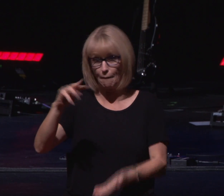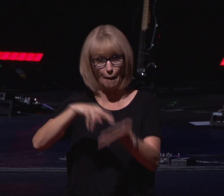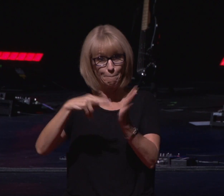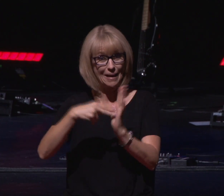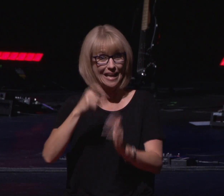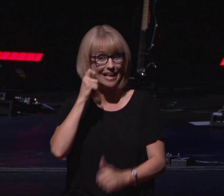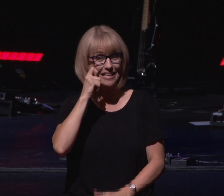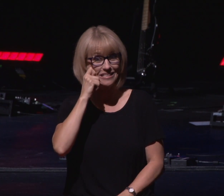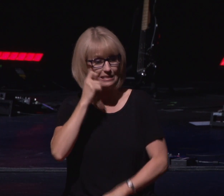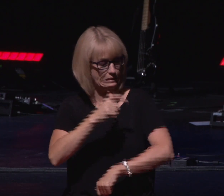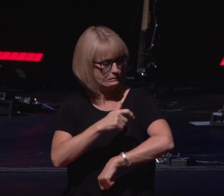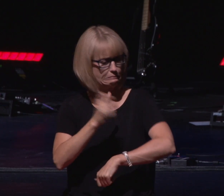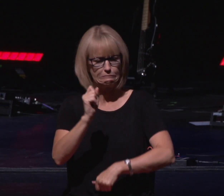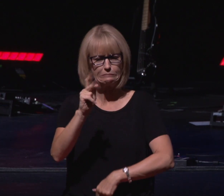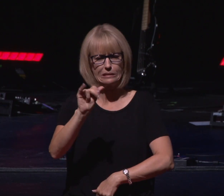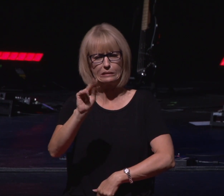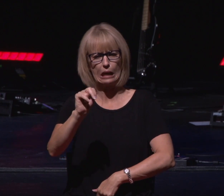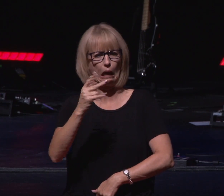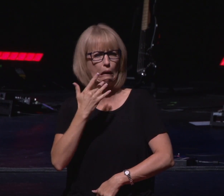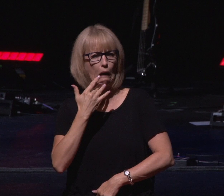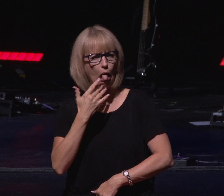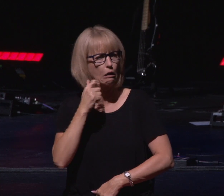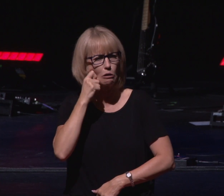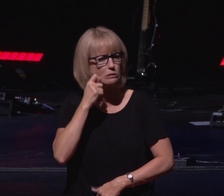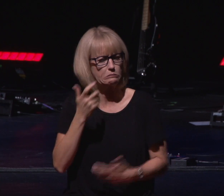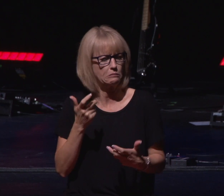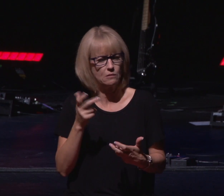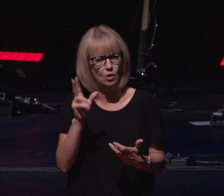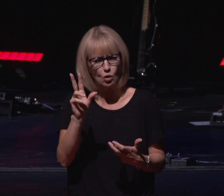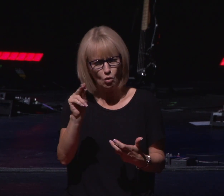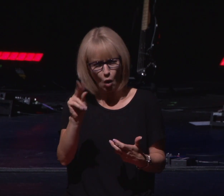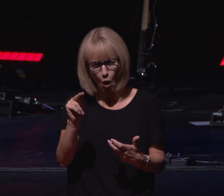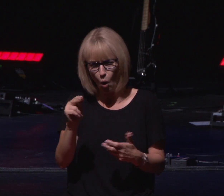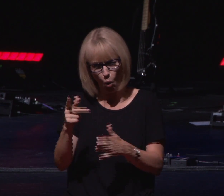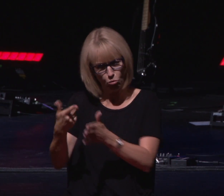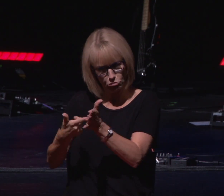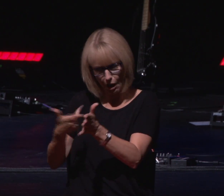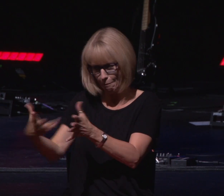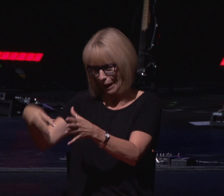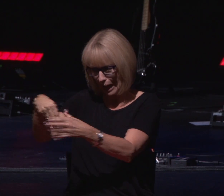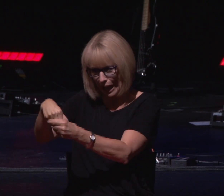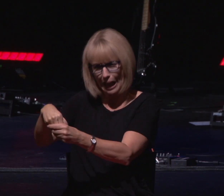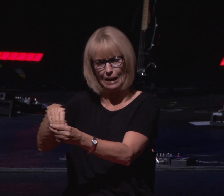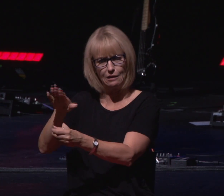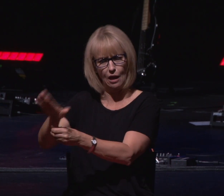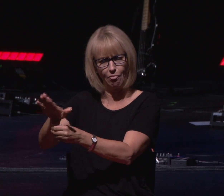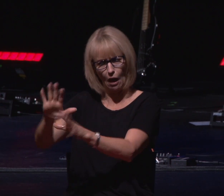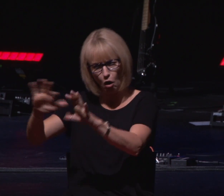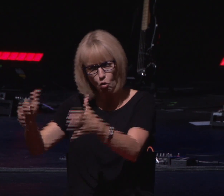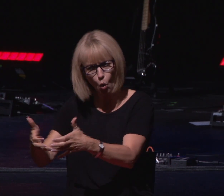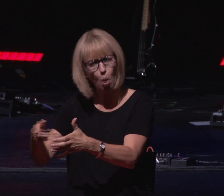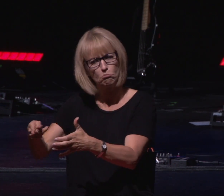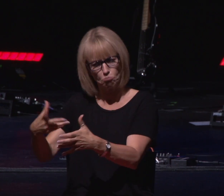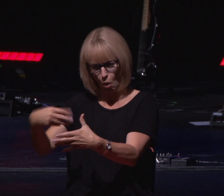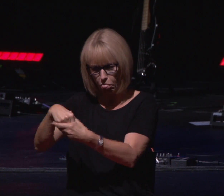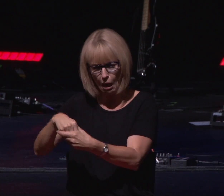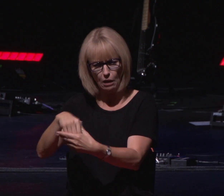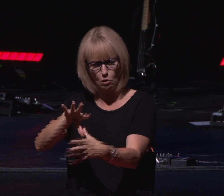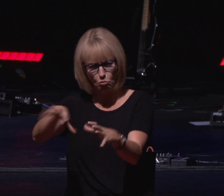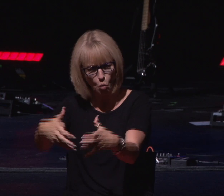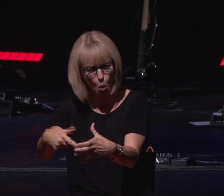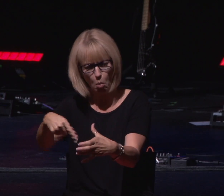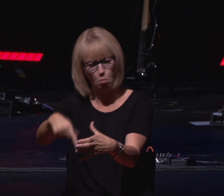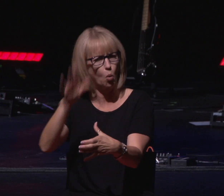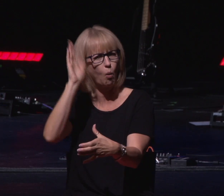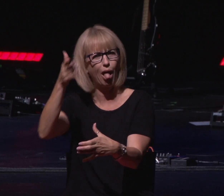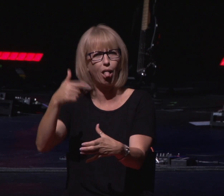color. Racism happens within races and ethnic groups as well. We size people up and put people in categories, and